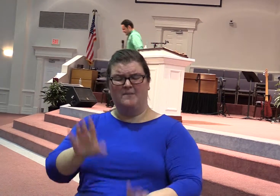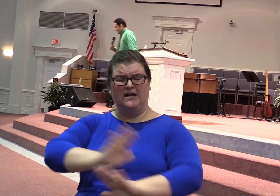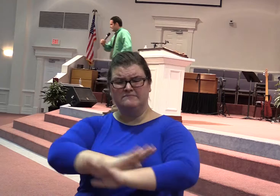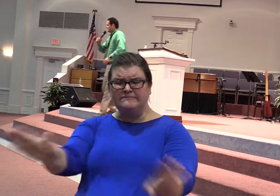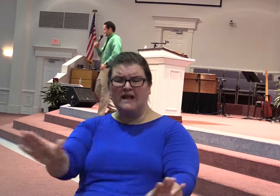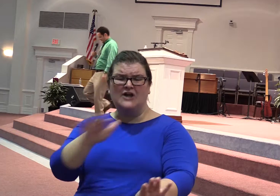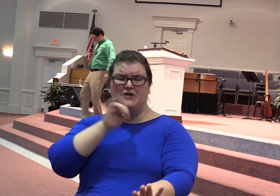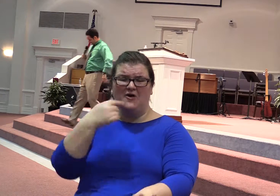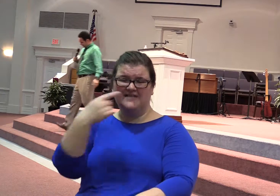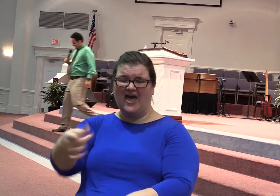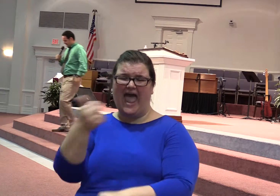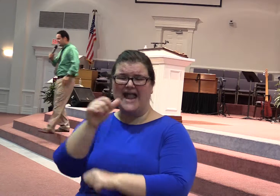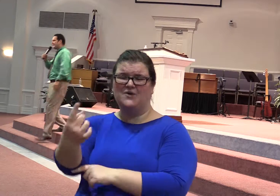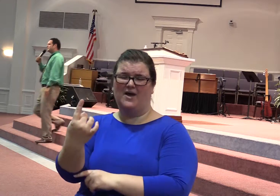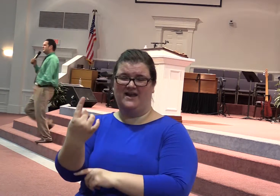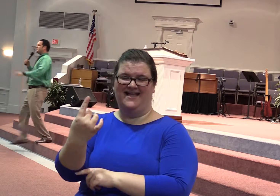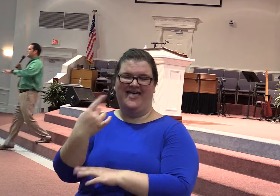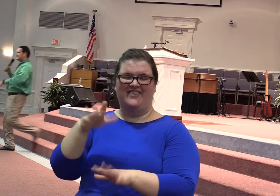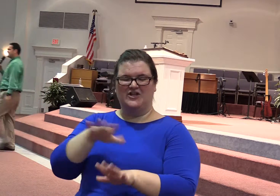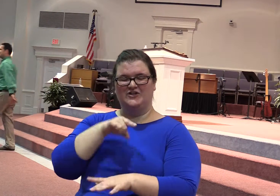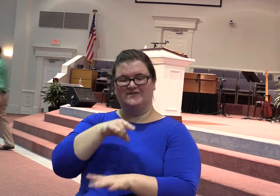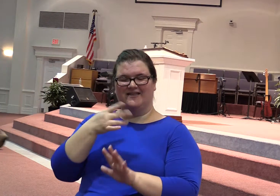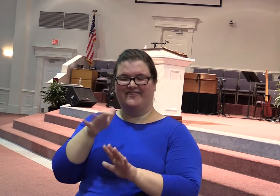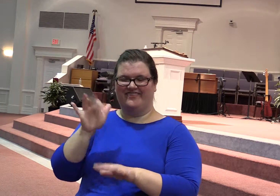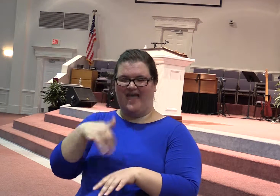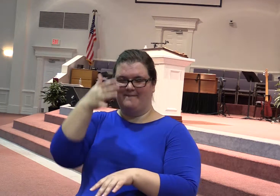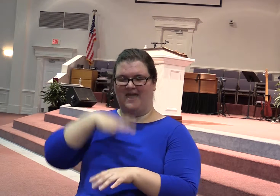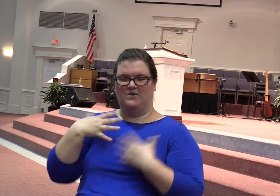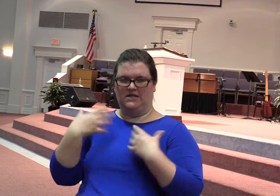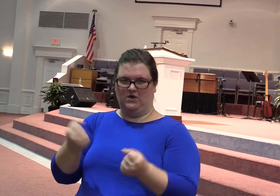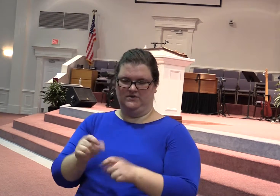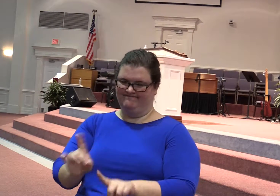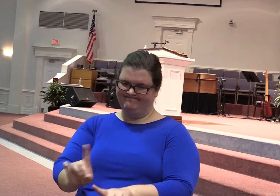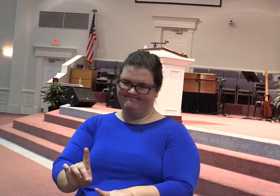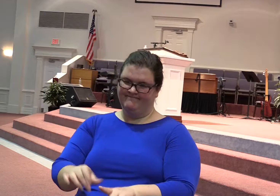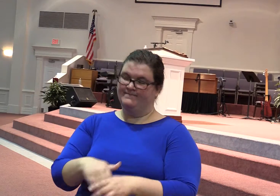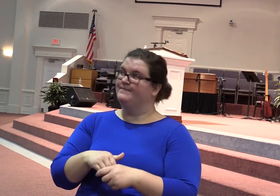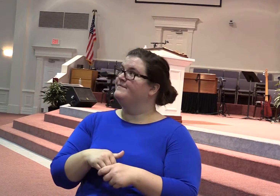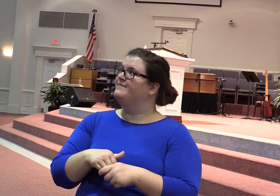to no man in this name. All right. So, you know, they didn't go, hey,